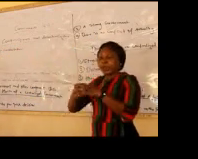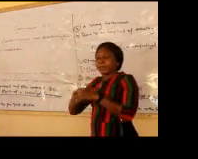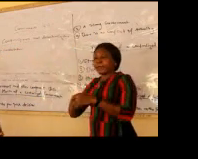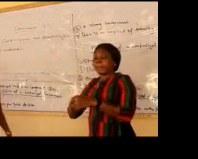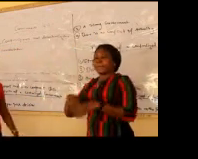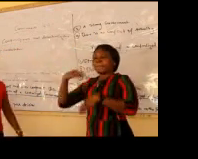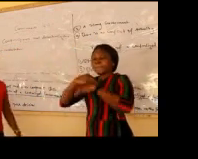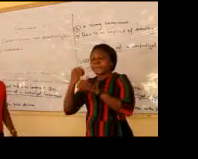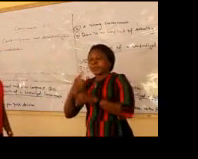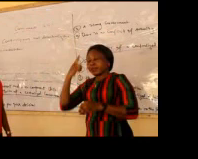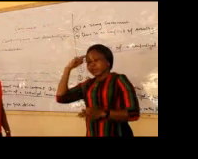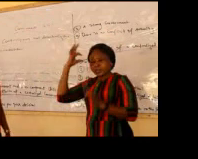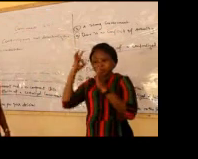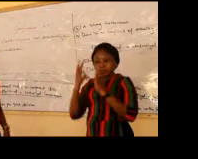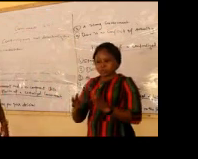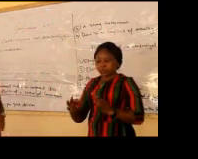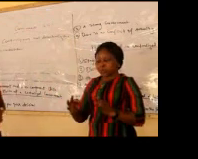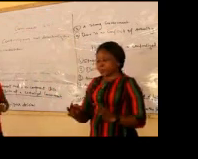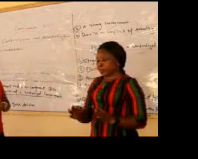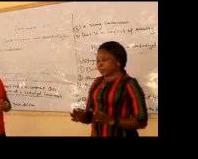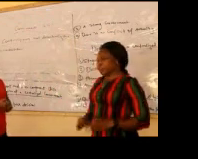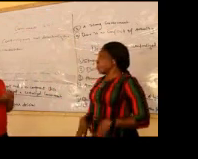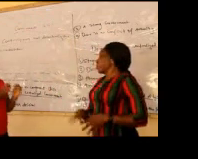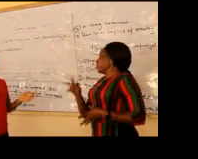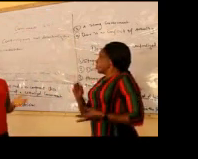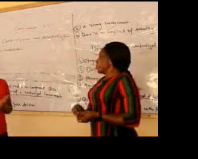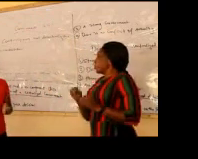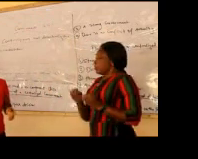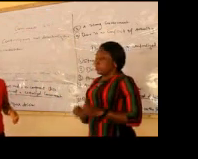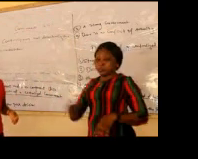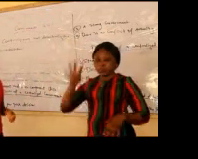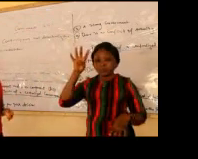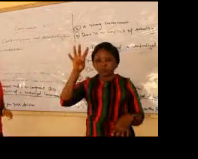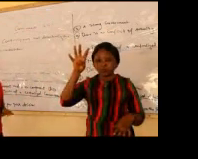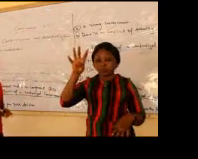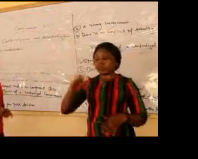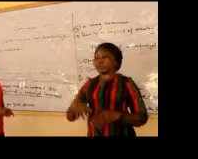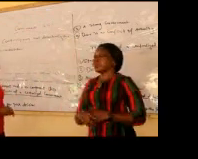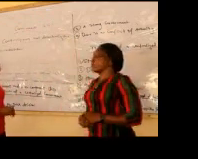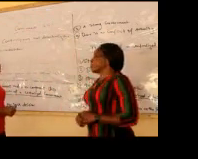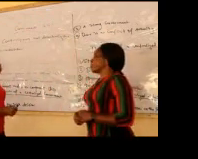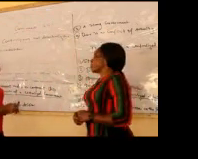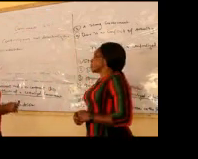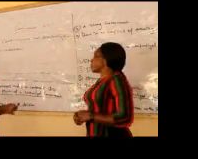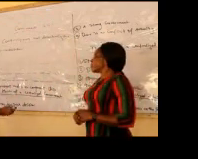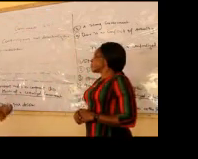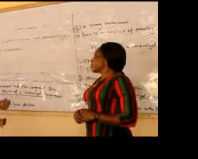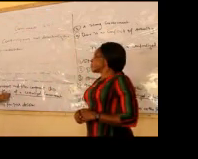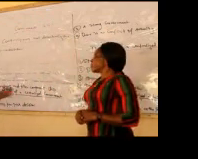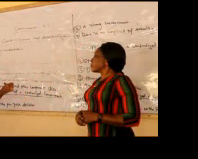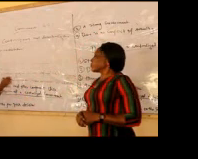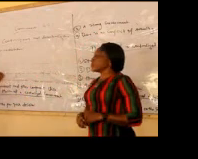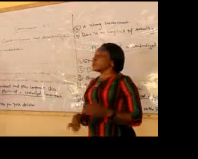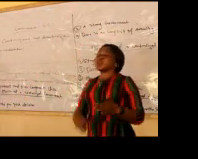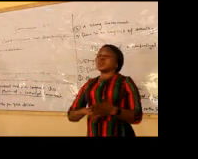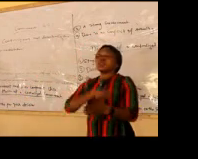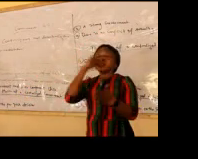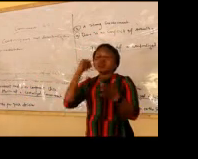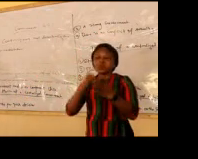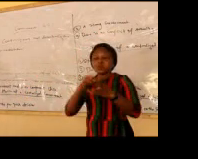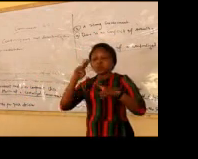implementation. Then let's see the next one. It reduces the workload of the federal